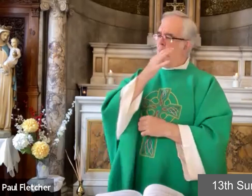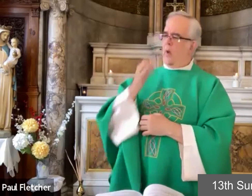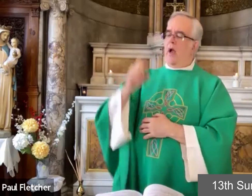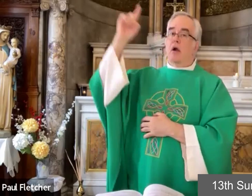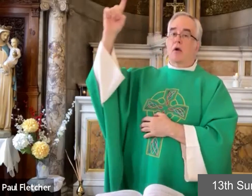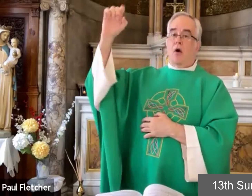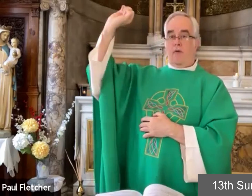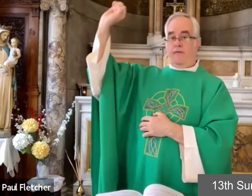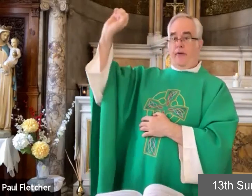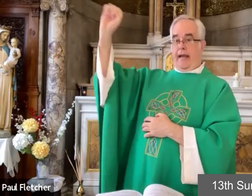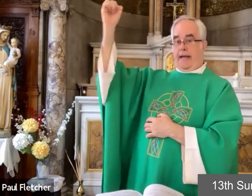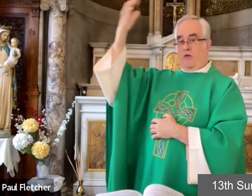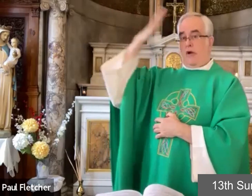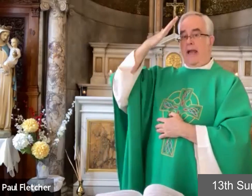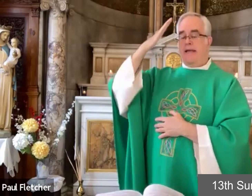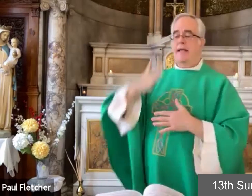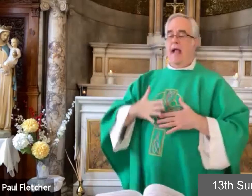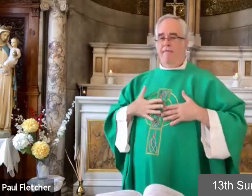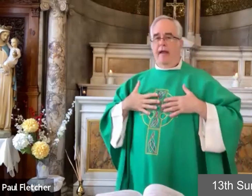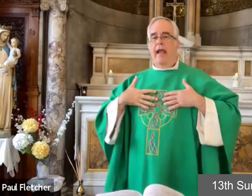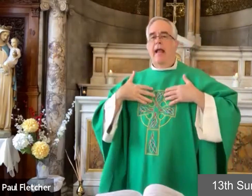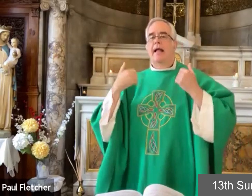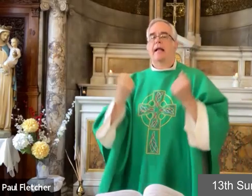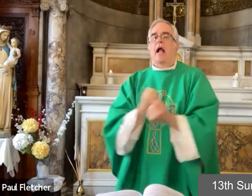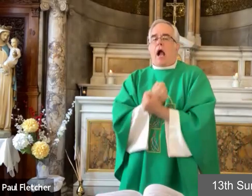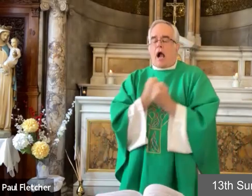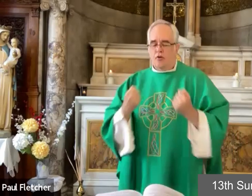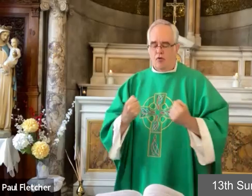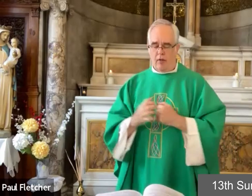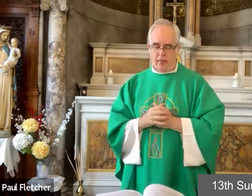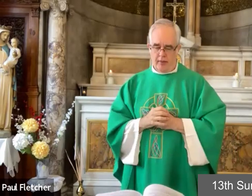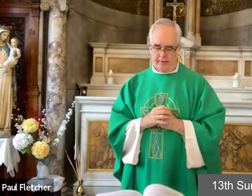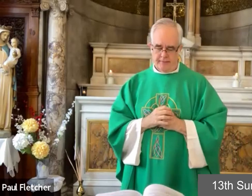We ask God for His grace, for healing and strength.